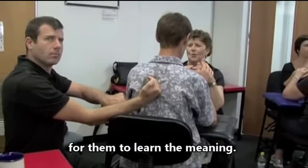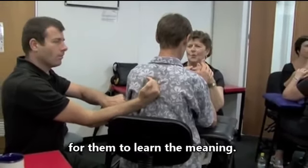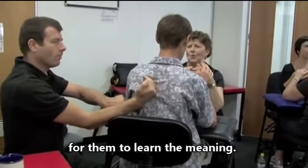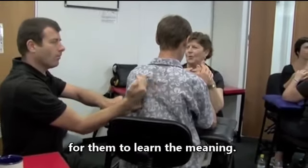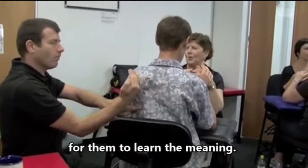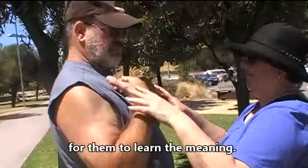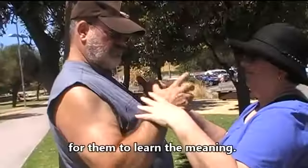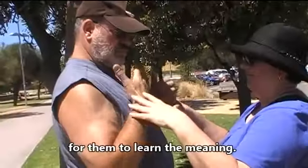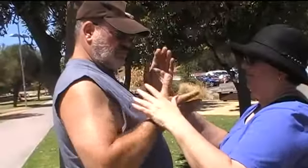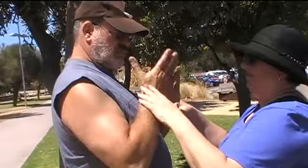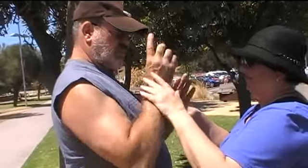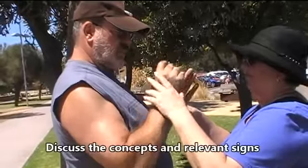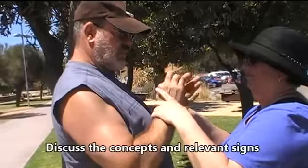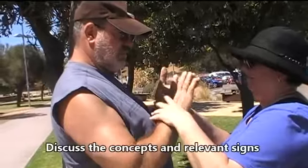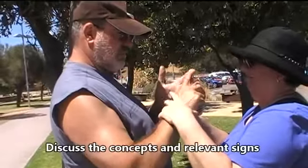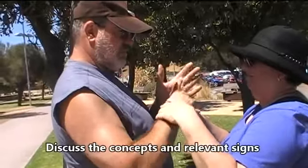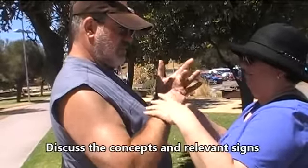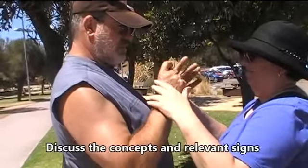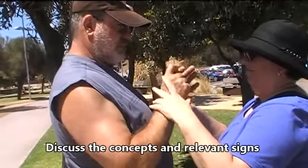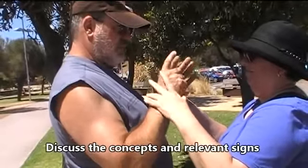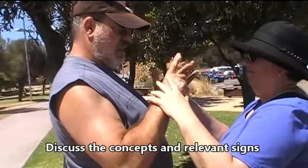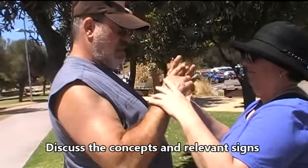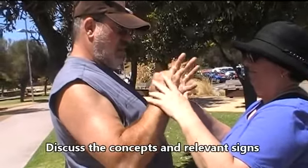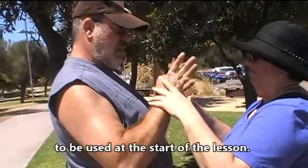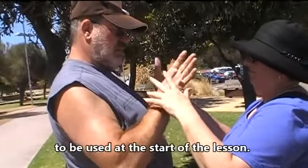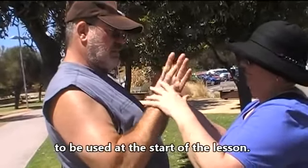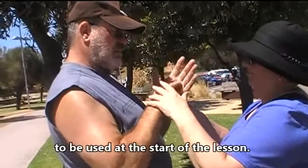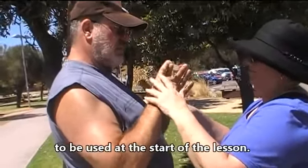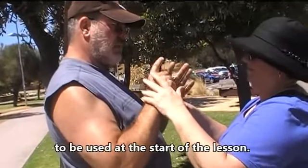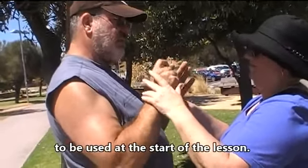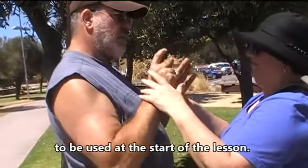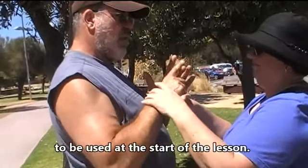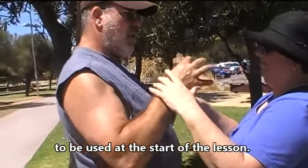meaning. Discuss the concepts and relevant signs to be used at the start of the